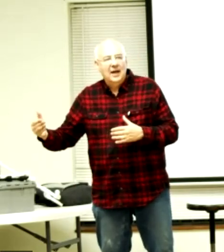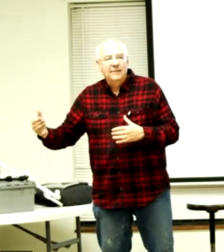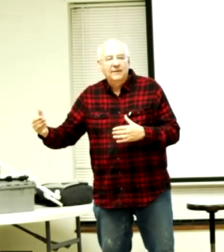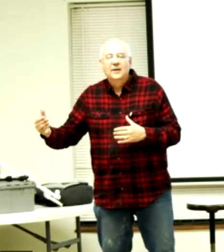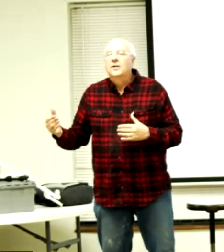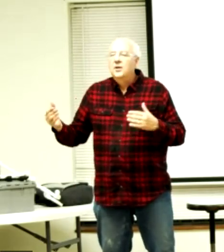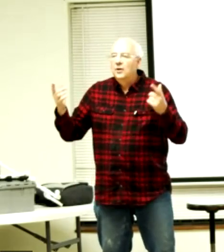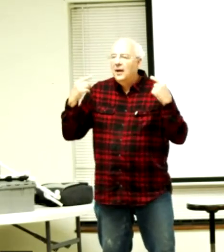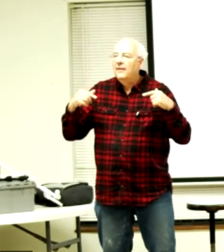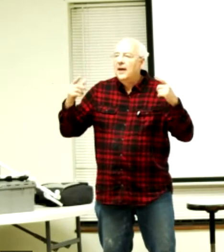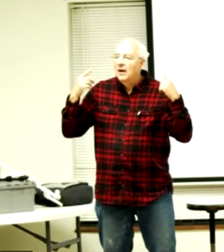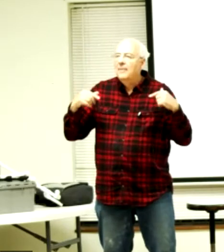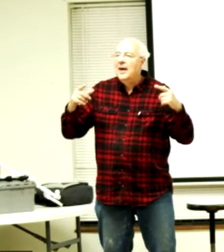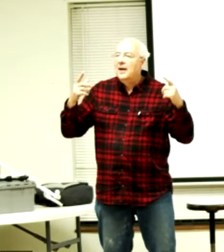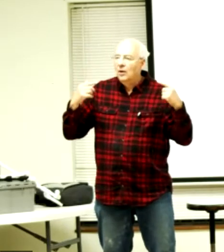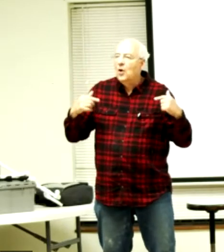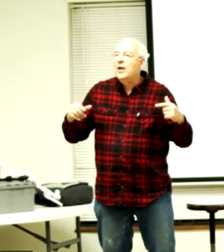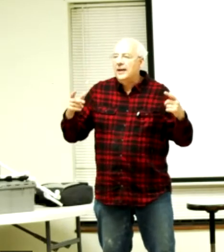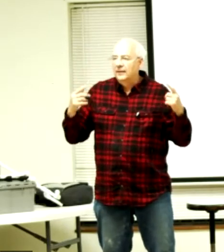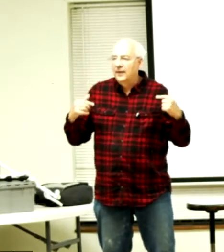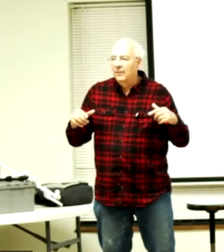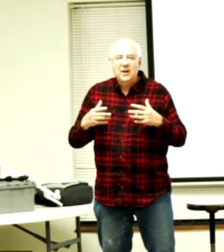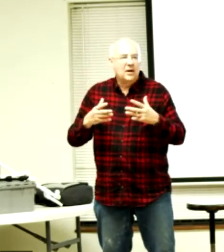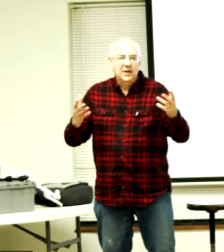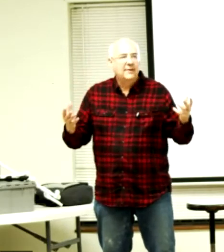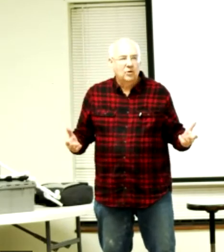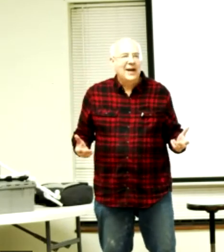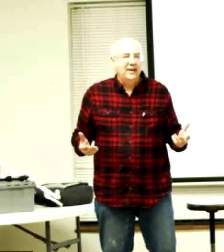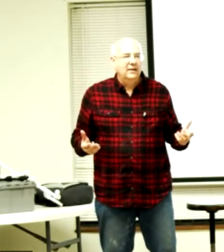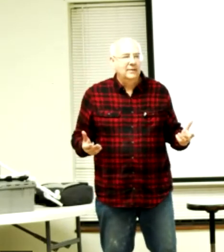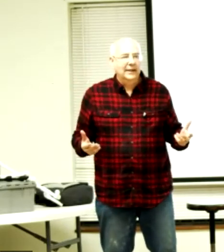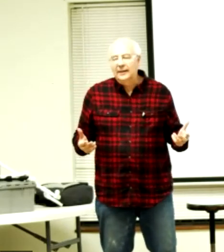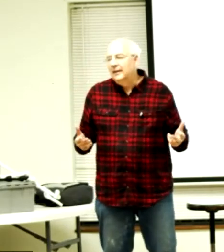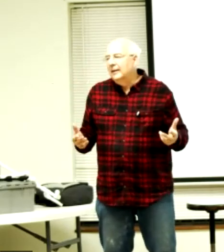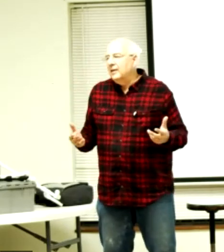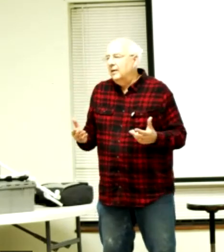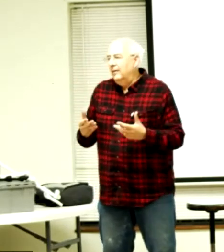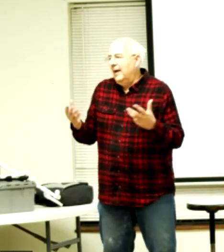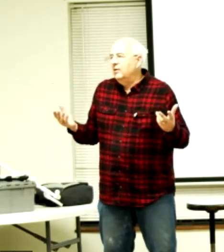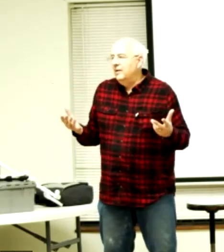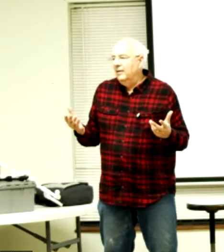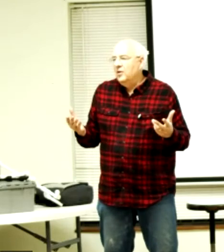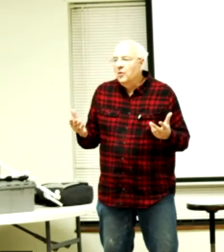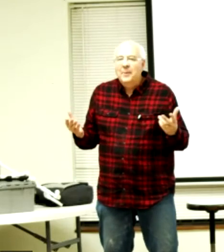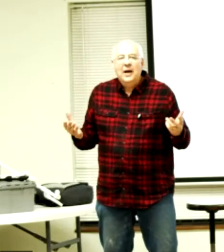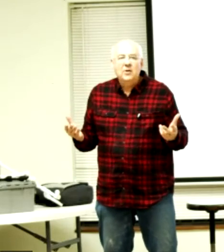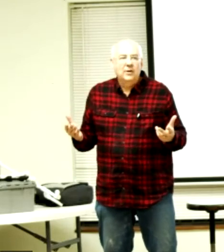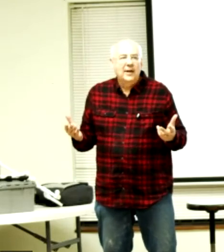life, you don't have that automatic learning that we all take for granted, right? Do you remember how you learned